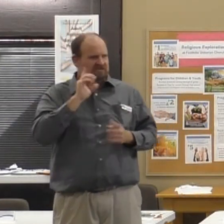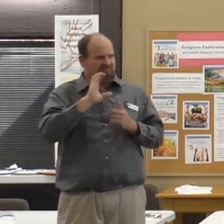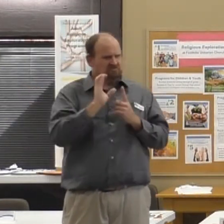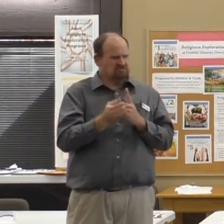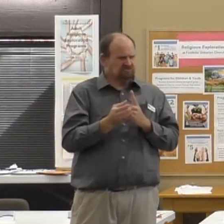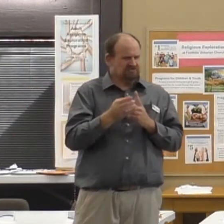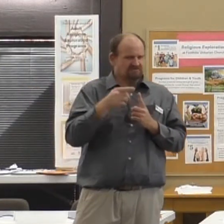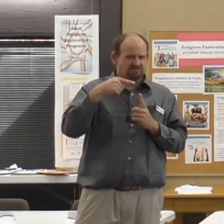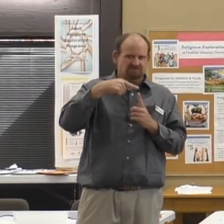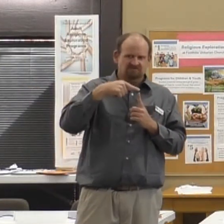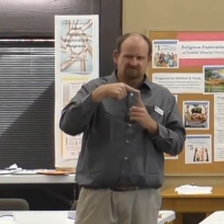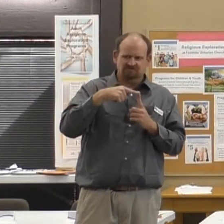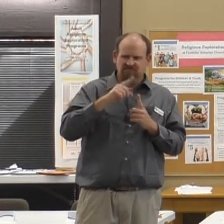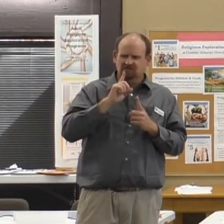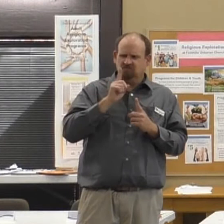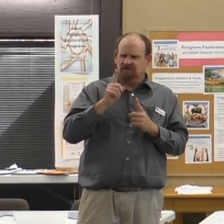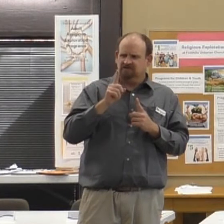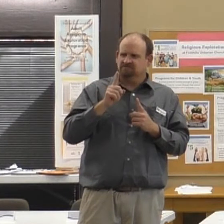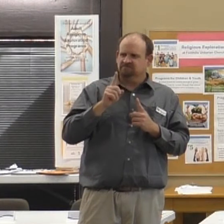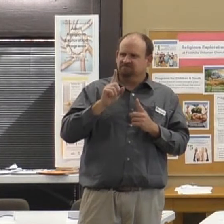And what is deaf culture?